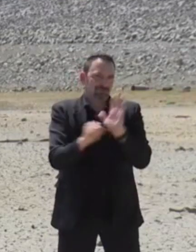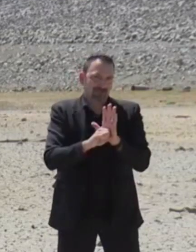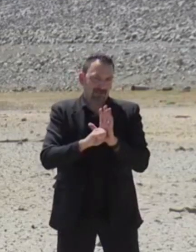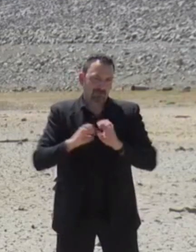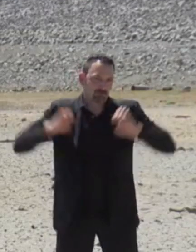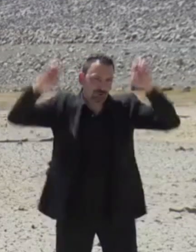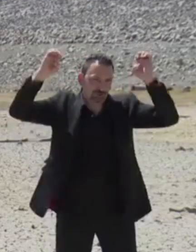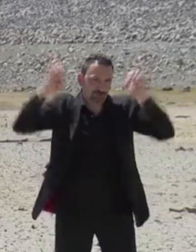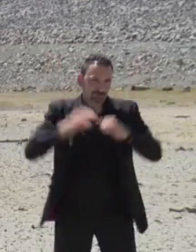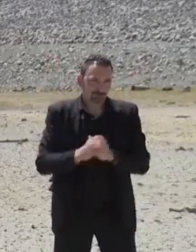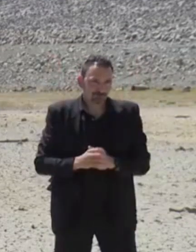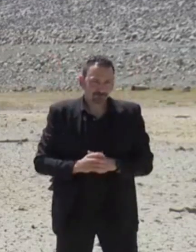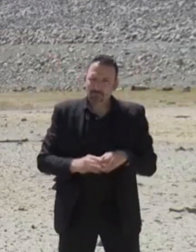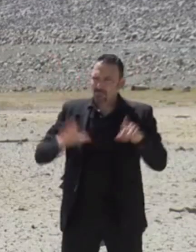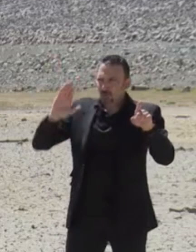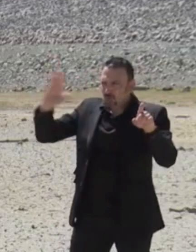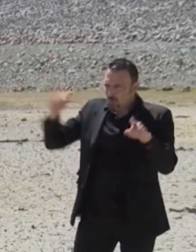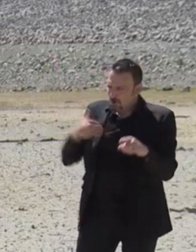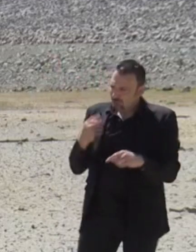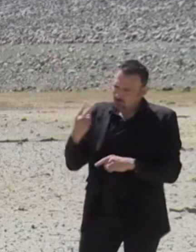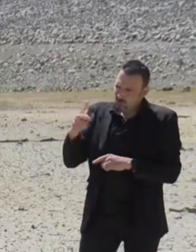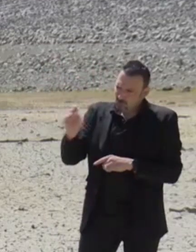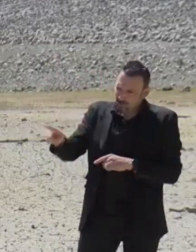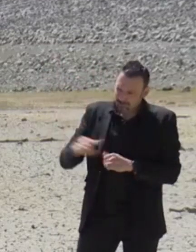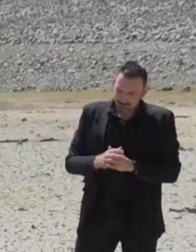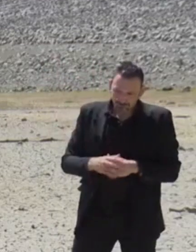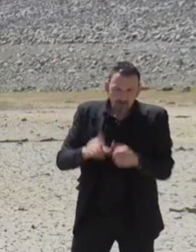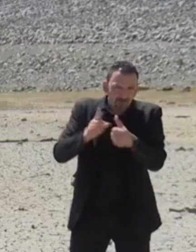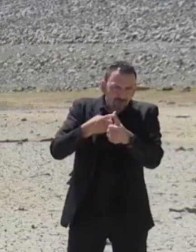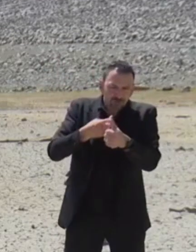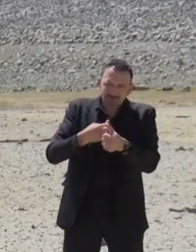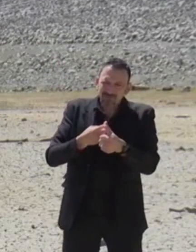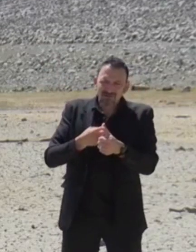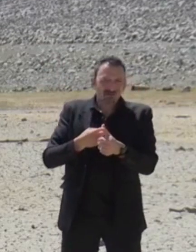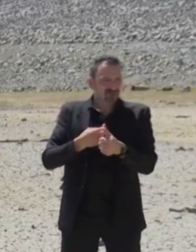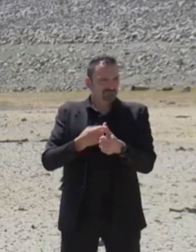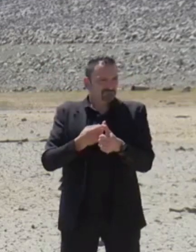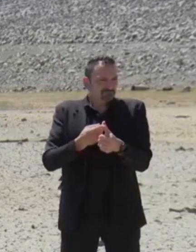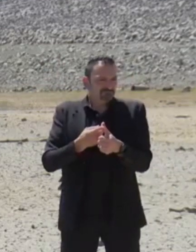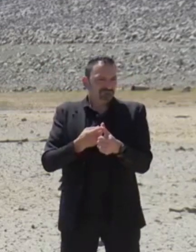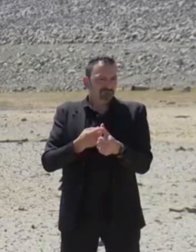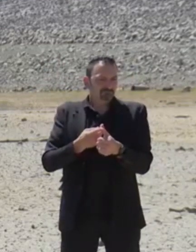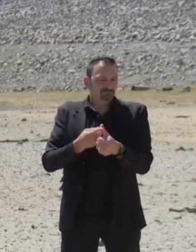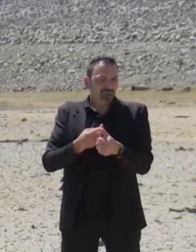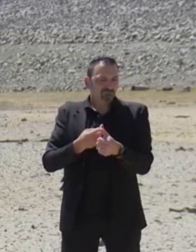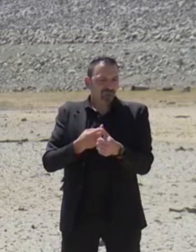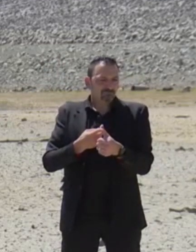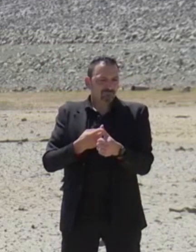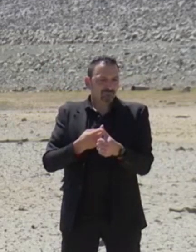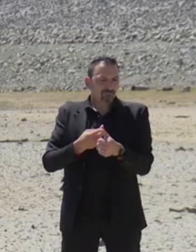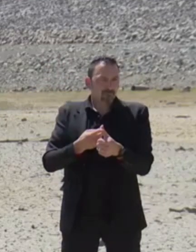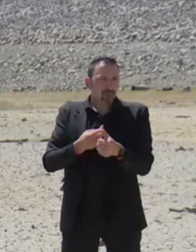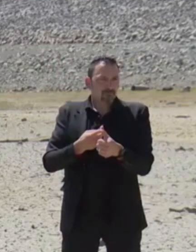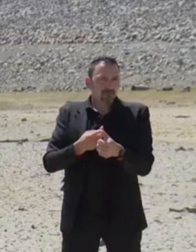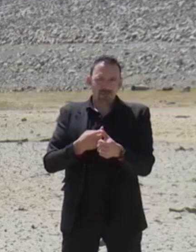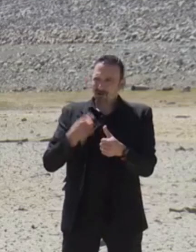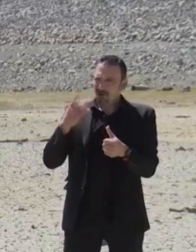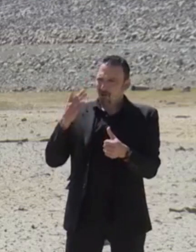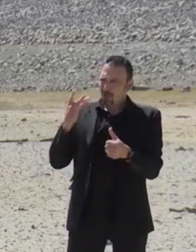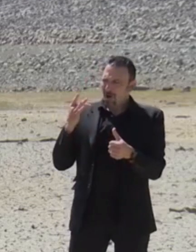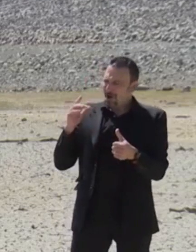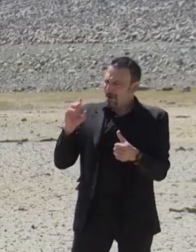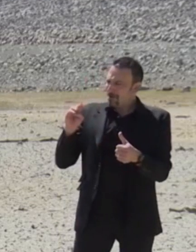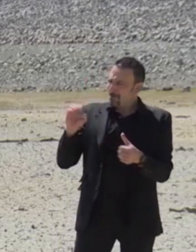ABC 7 News. 2 questions, please. First, what was it that stood out about Mendocino and Sonoma